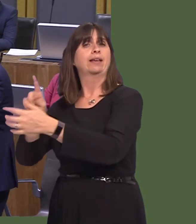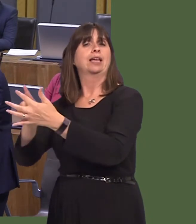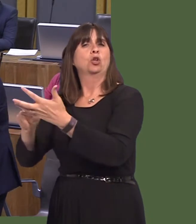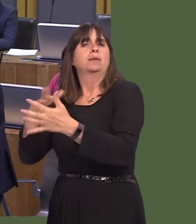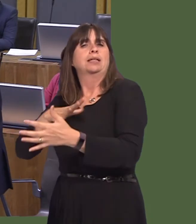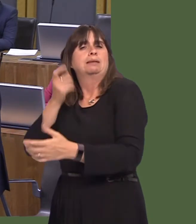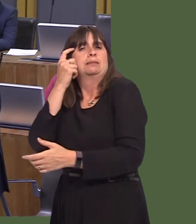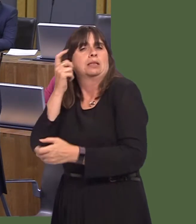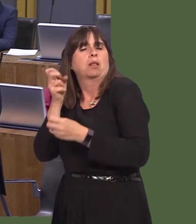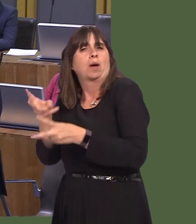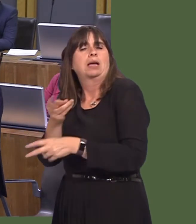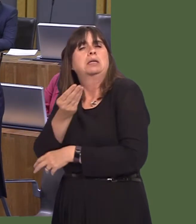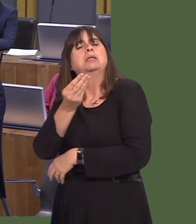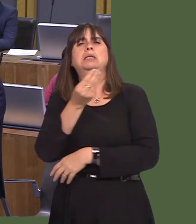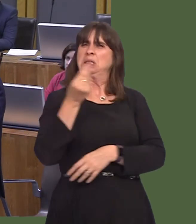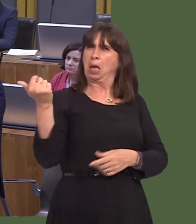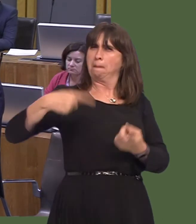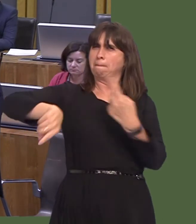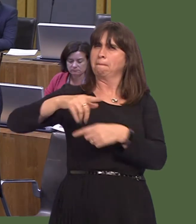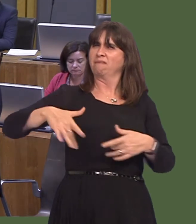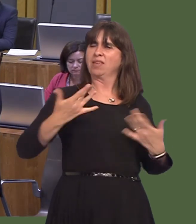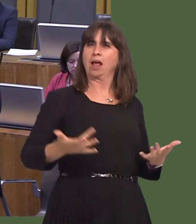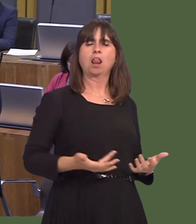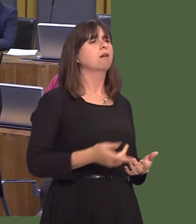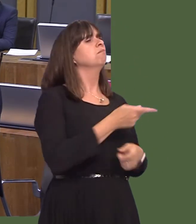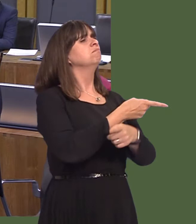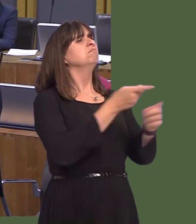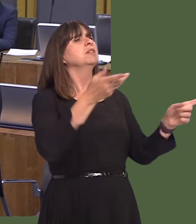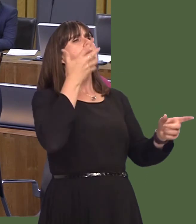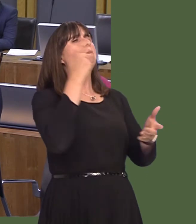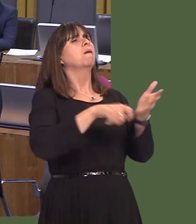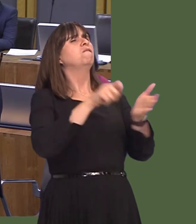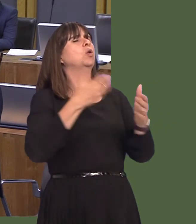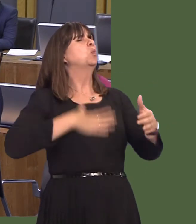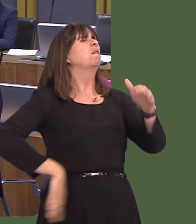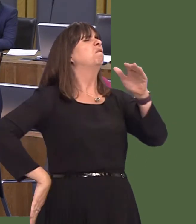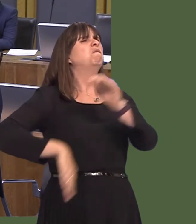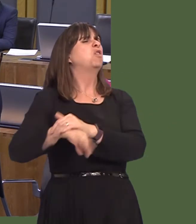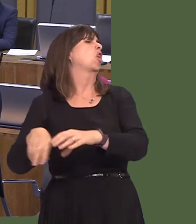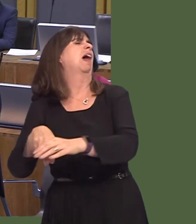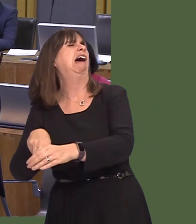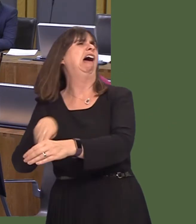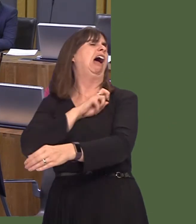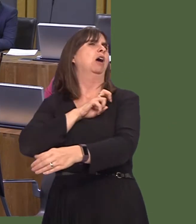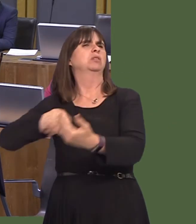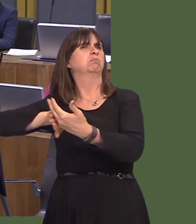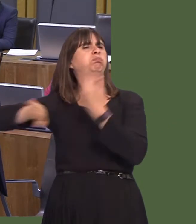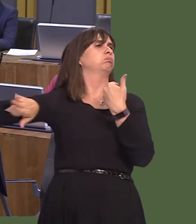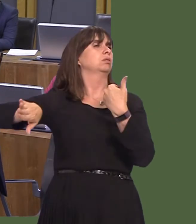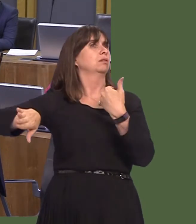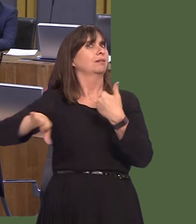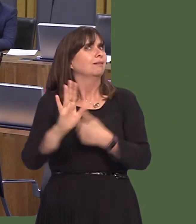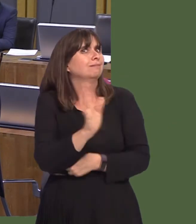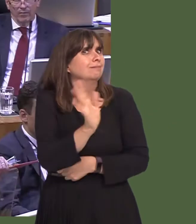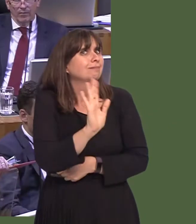possible. There are those who support Brexit who say people voted in the referendum for the hardest Brexit possible. That's not what the election result last year taught us at